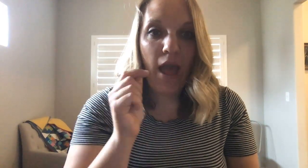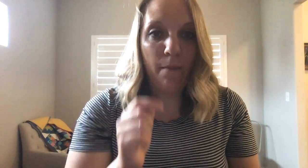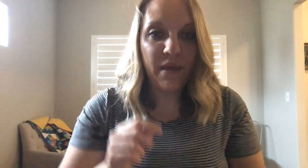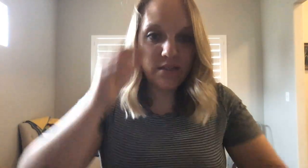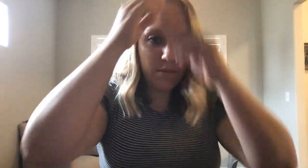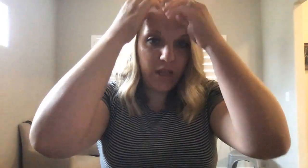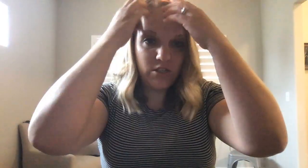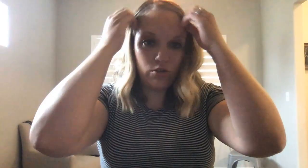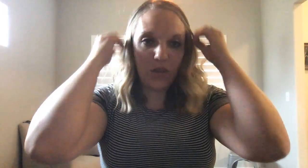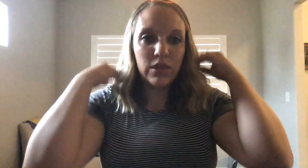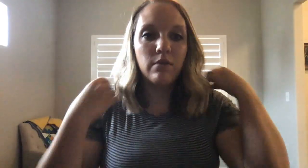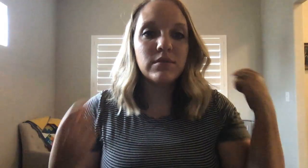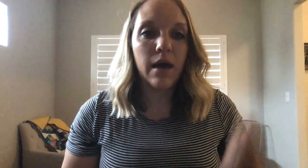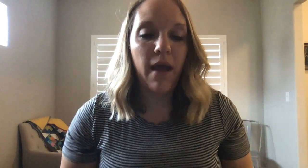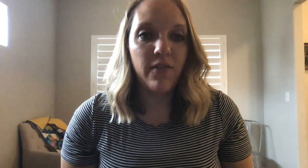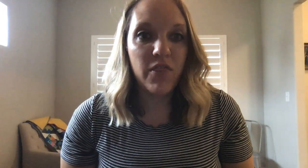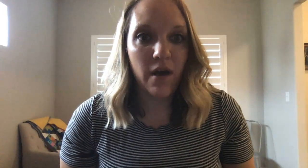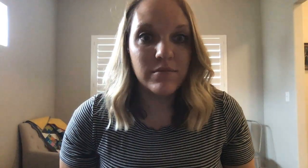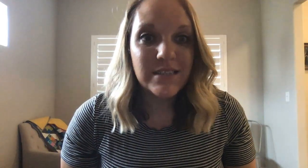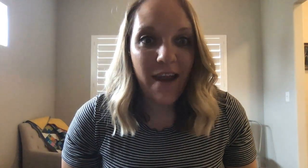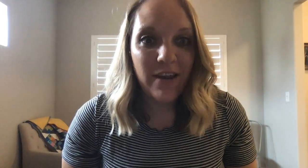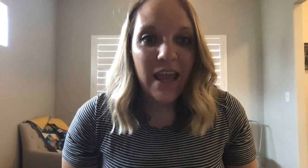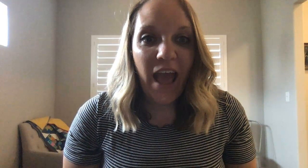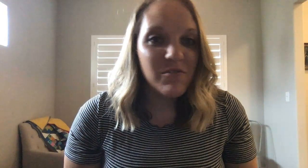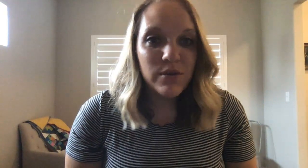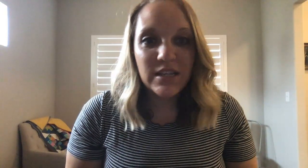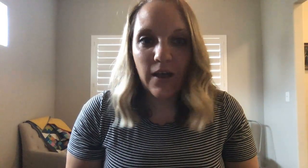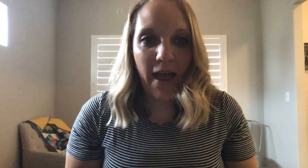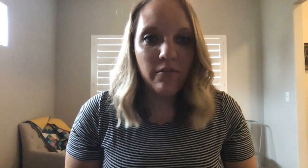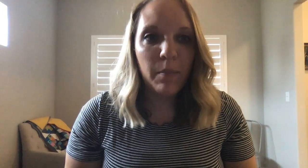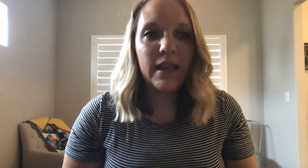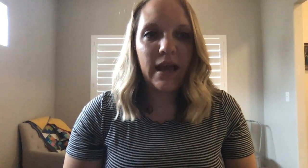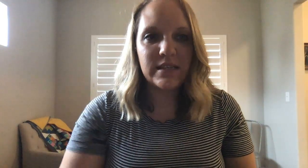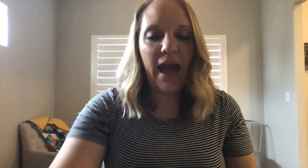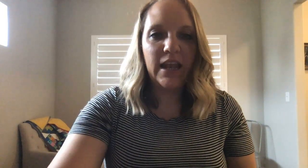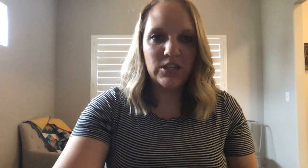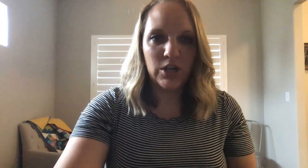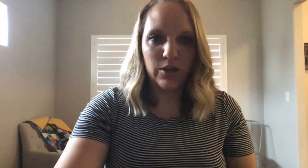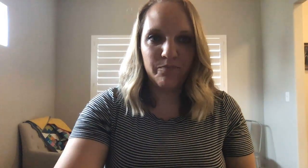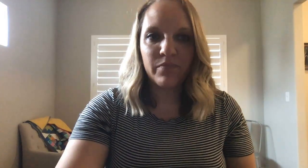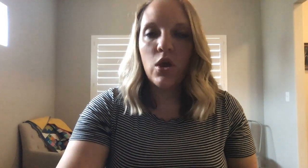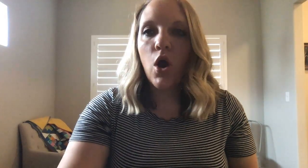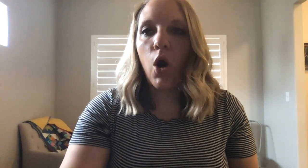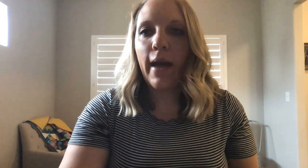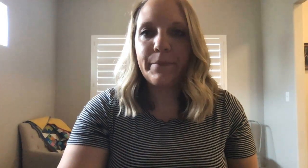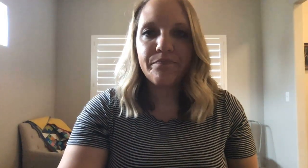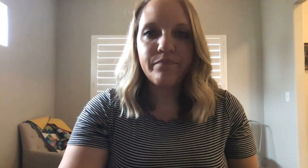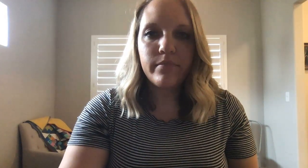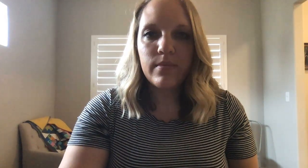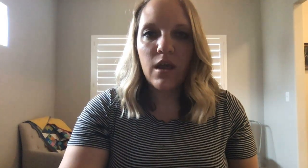and pick somebody to do the thumbs up and the thumbs down. And do it until everybody has had a turn. Okay,